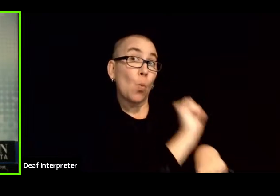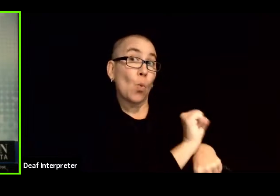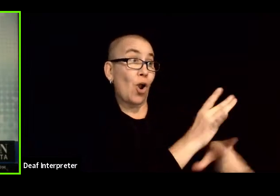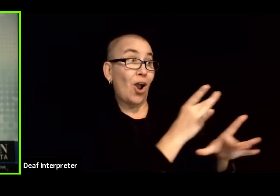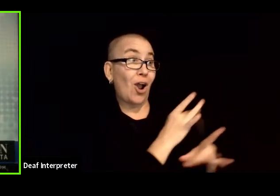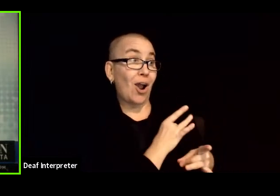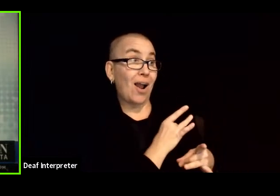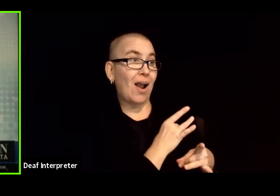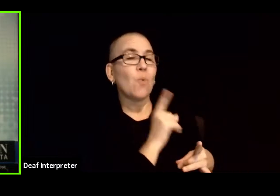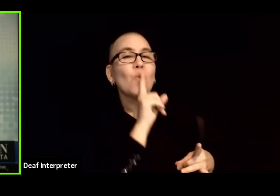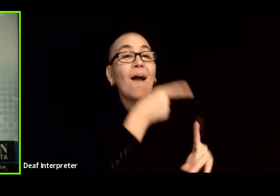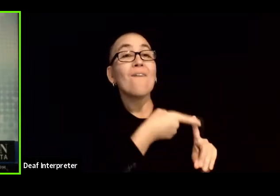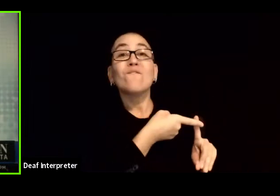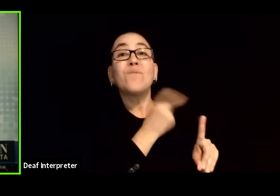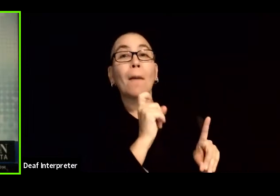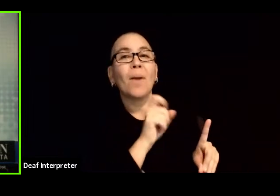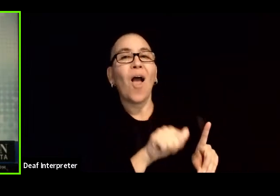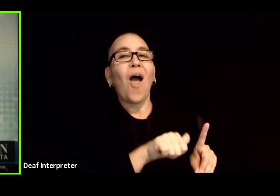Okay, thank you.